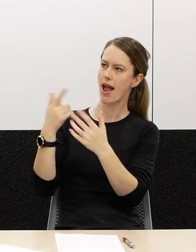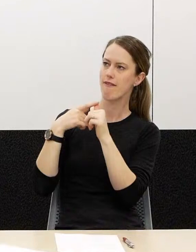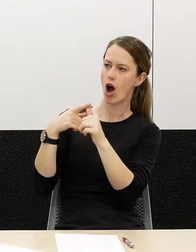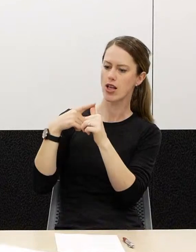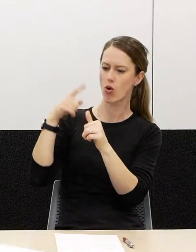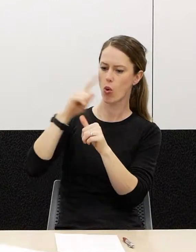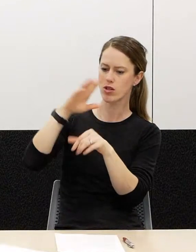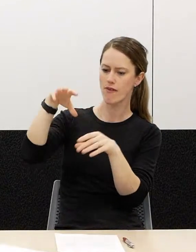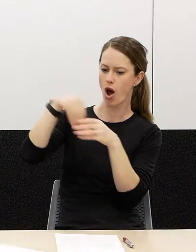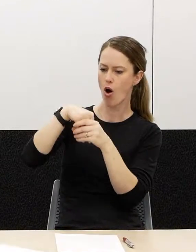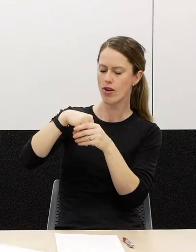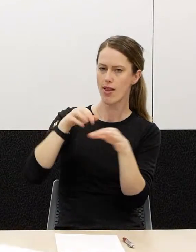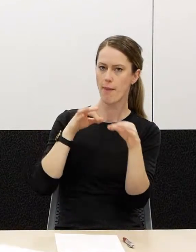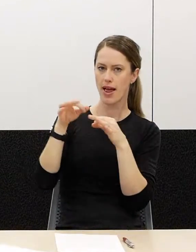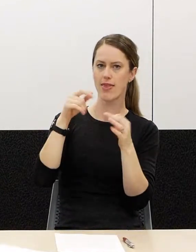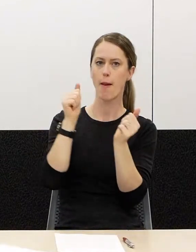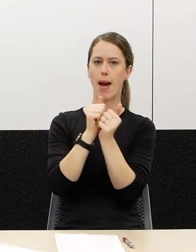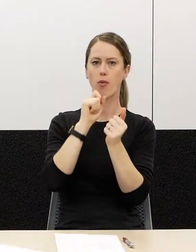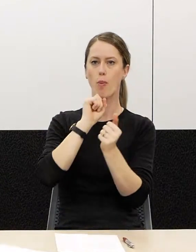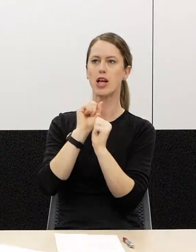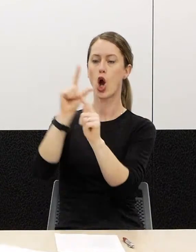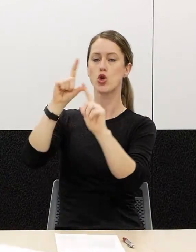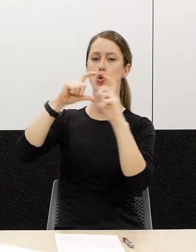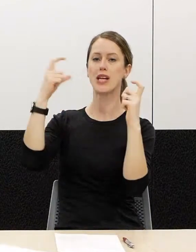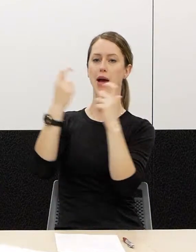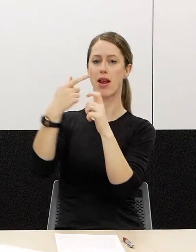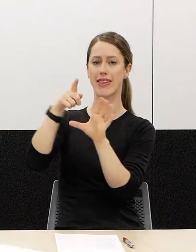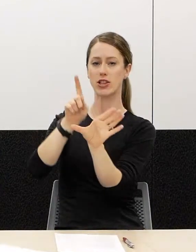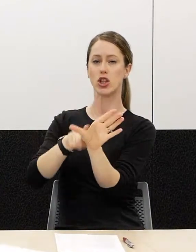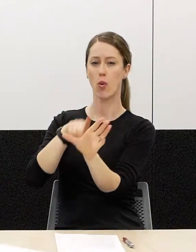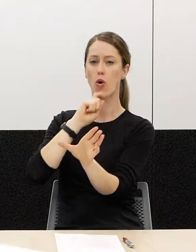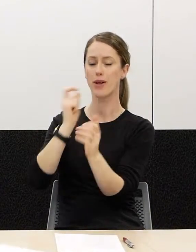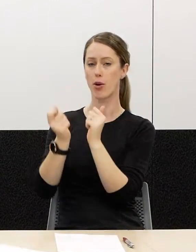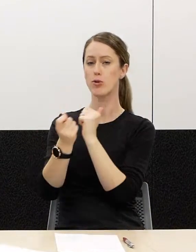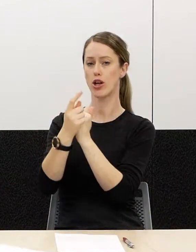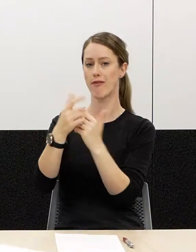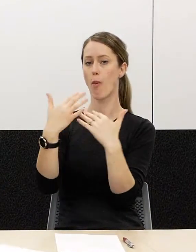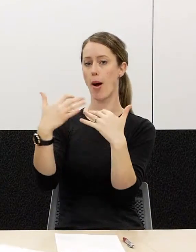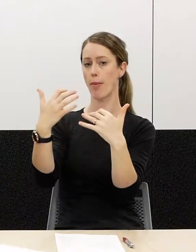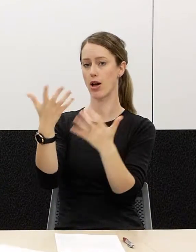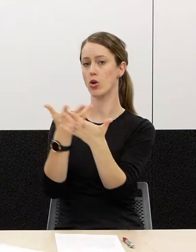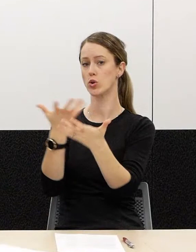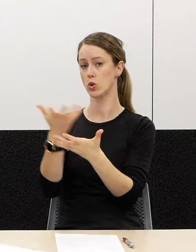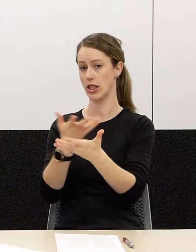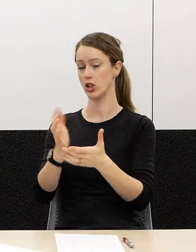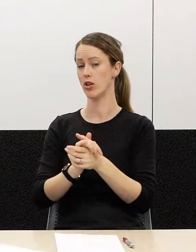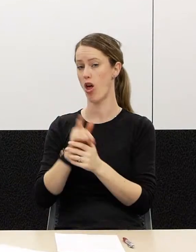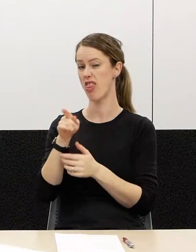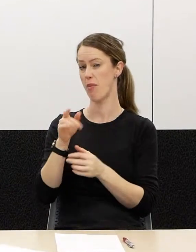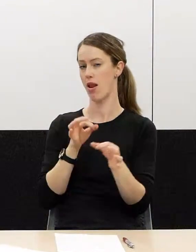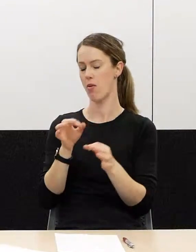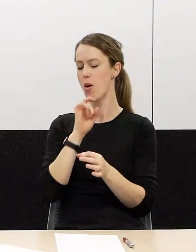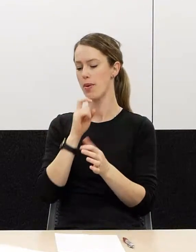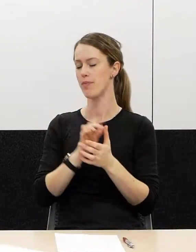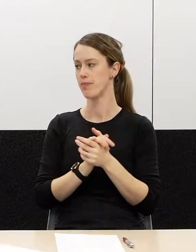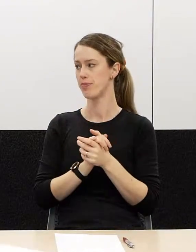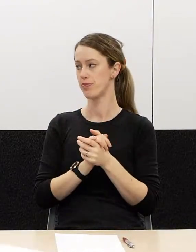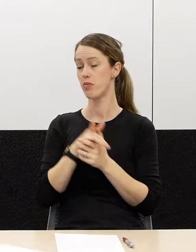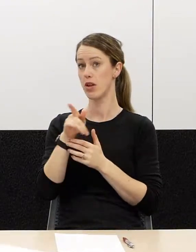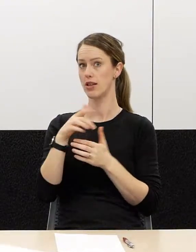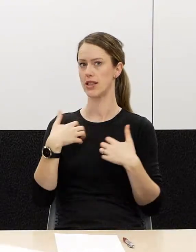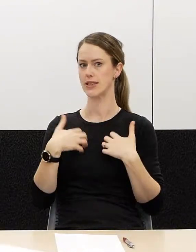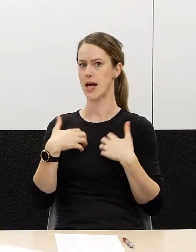plan, and that a paper is going up to Cabinet this year, and there will be opportunity for public consultation on that plan. So that's